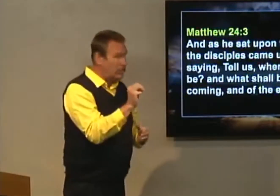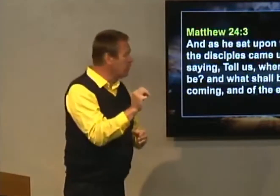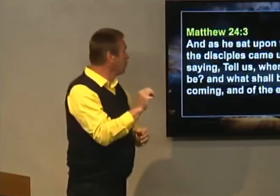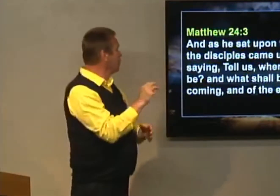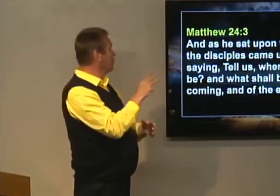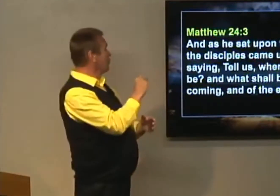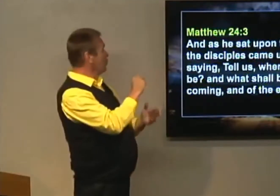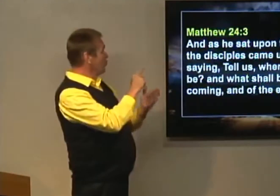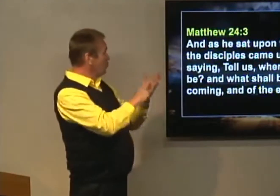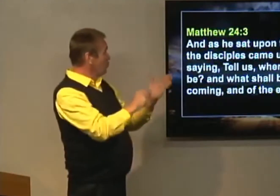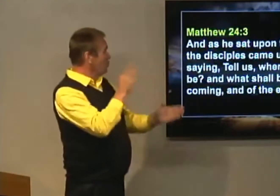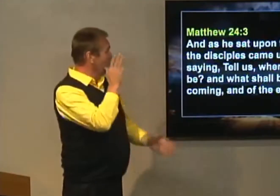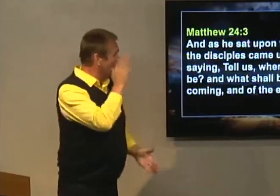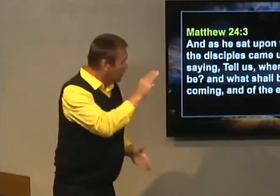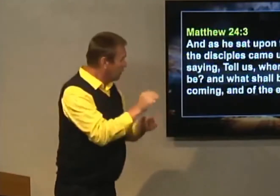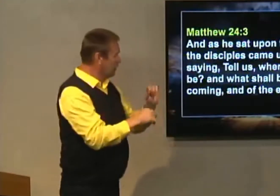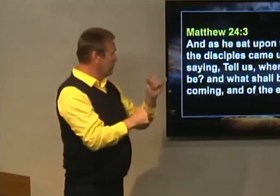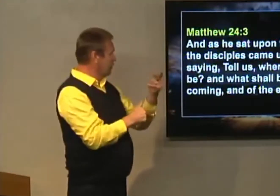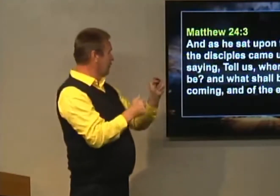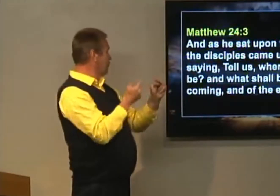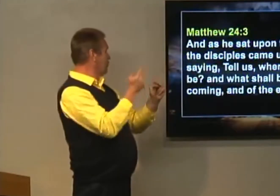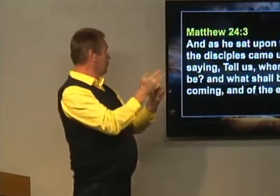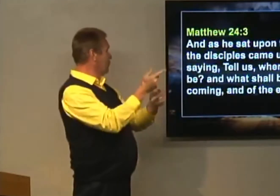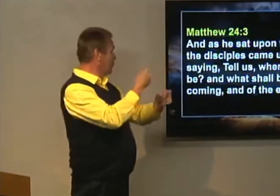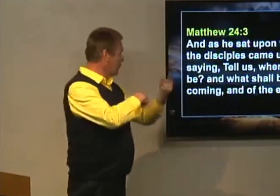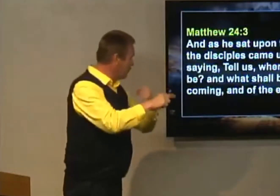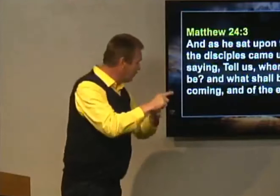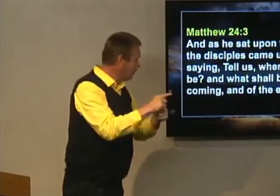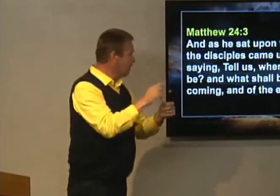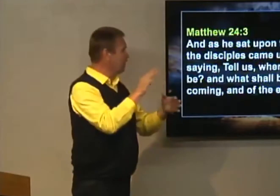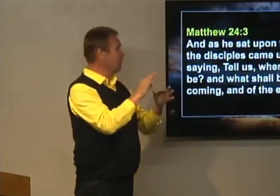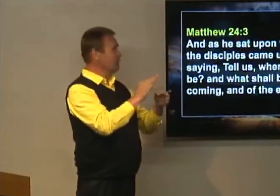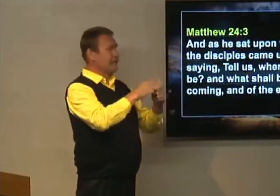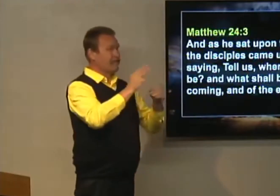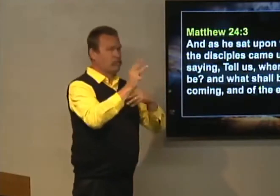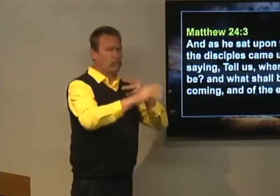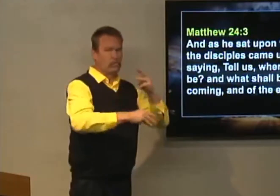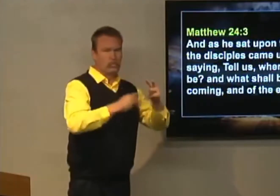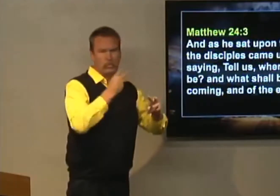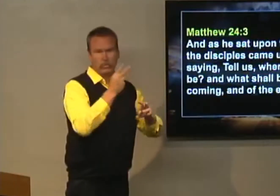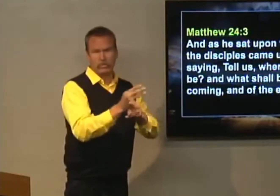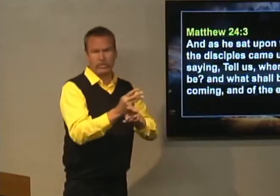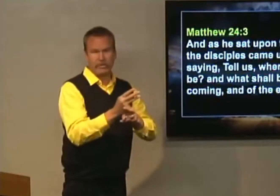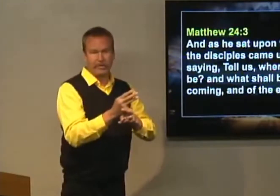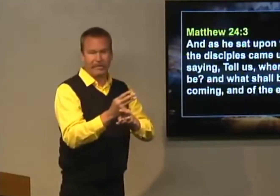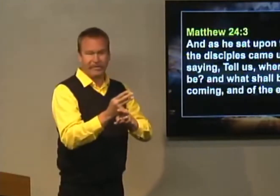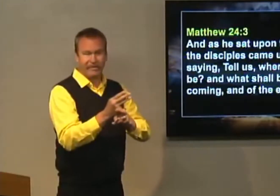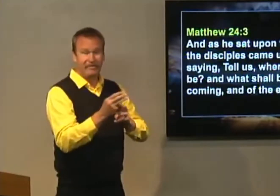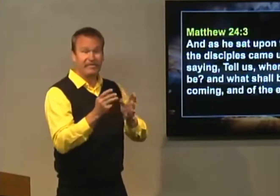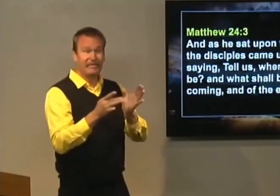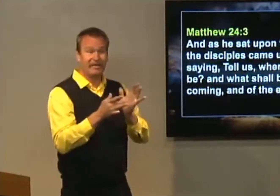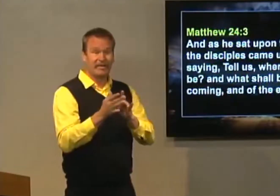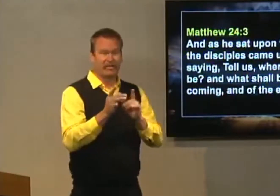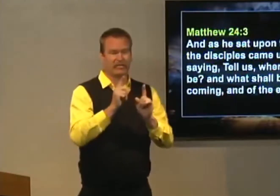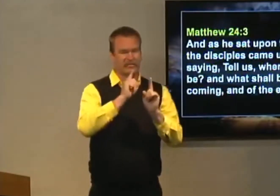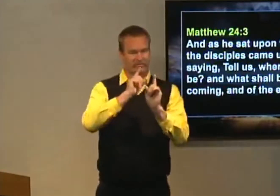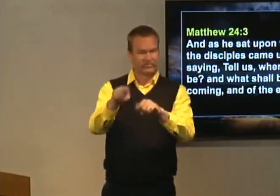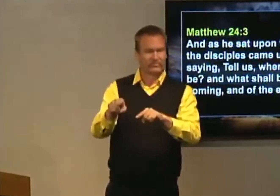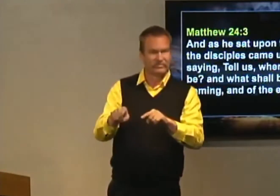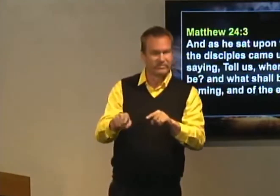be? And what shall be the sign of thy coming at the end of the world? And then